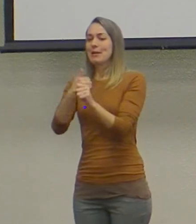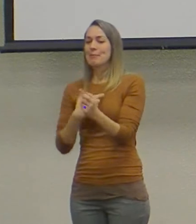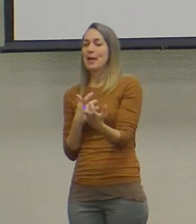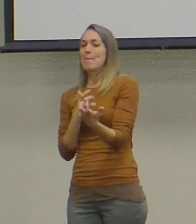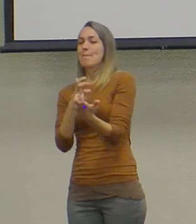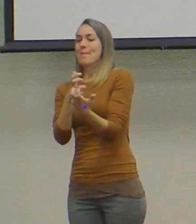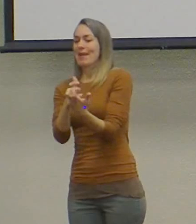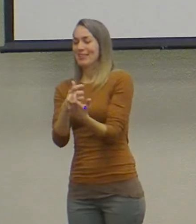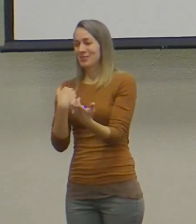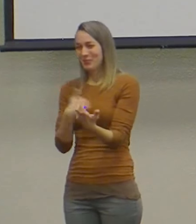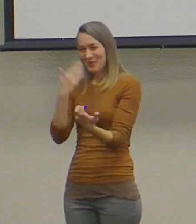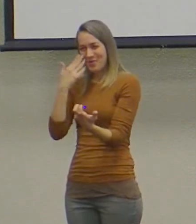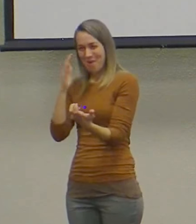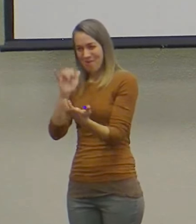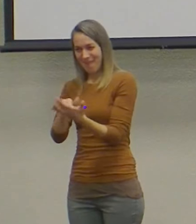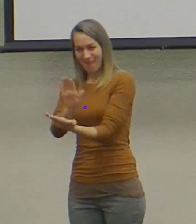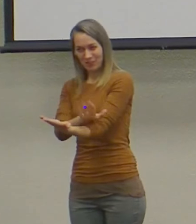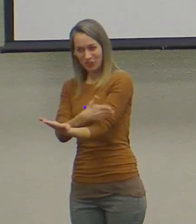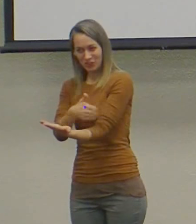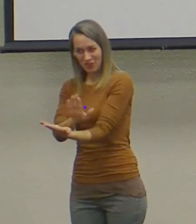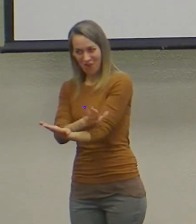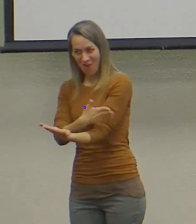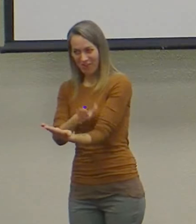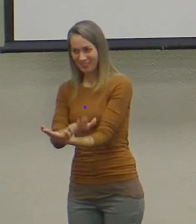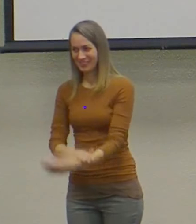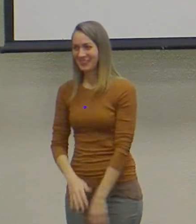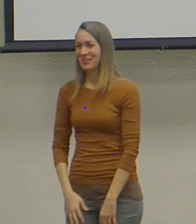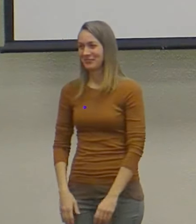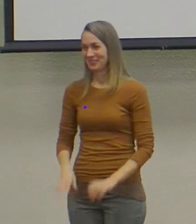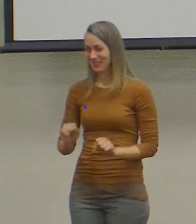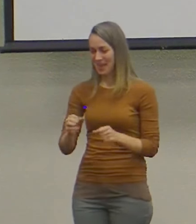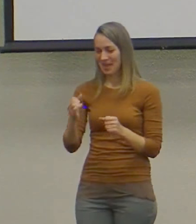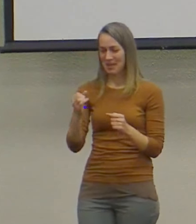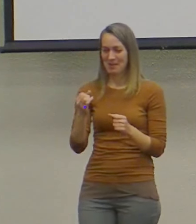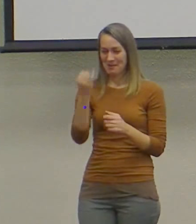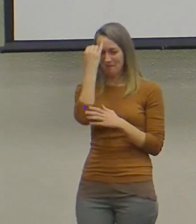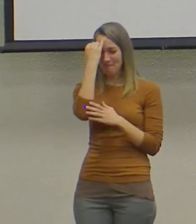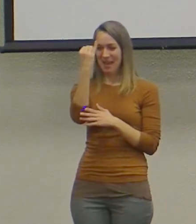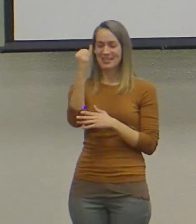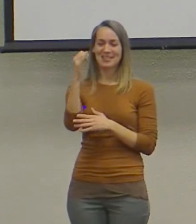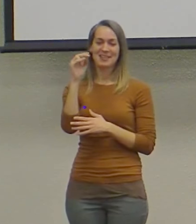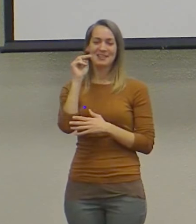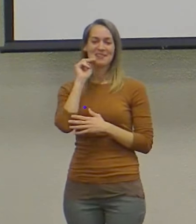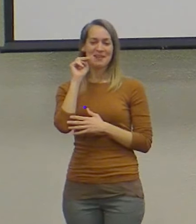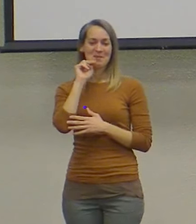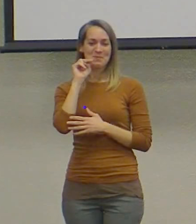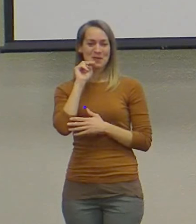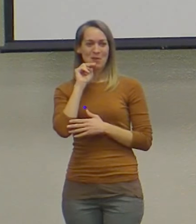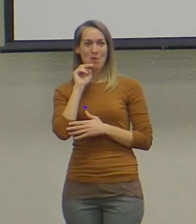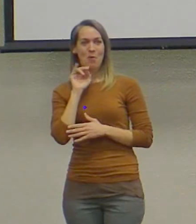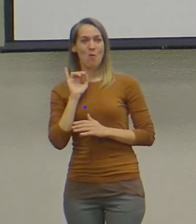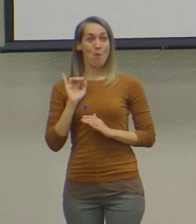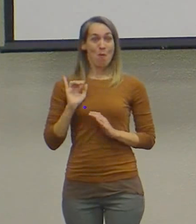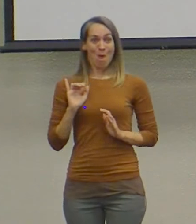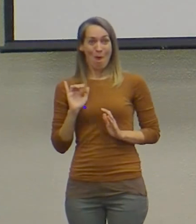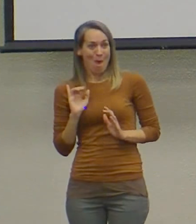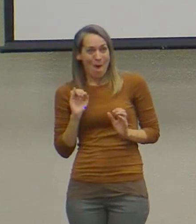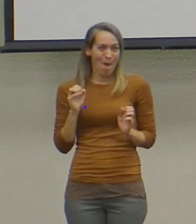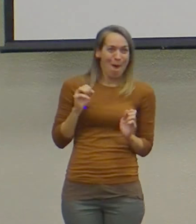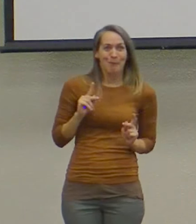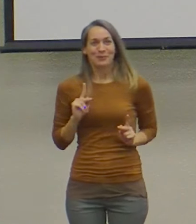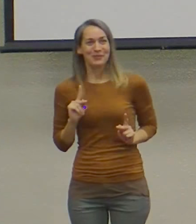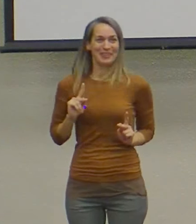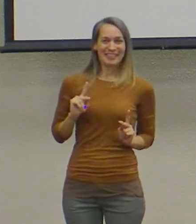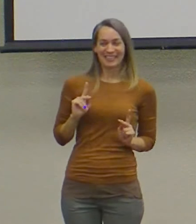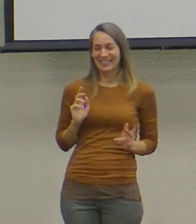song. And so you can see Naomi's eyes light up as she sees an opportunity.